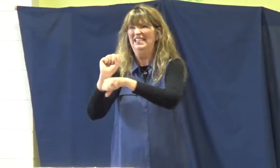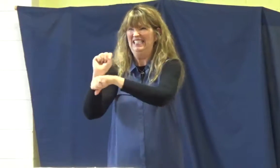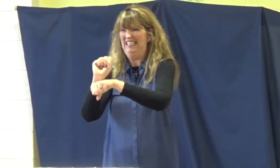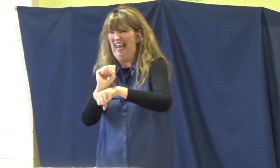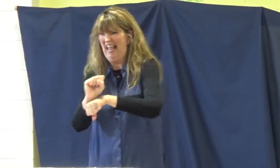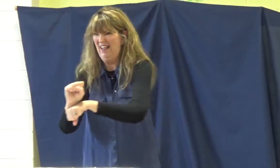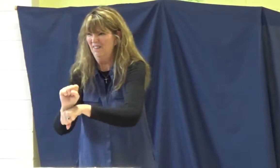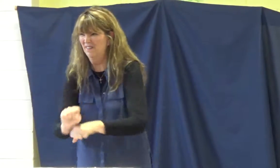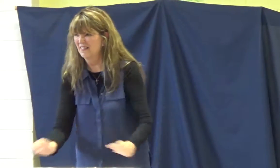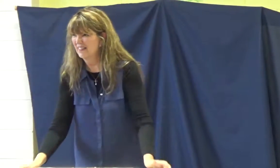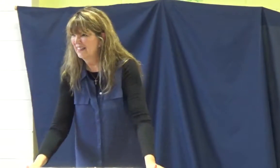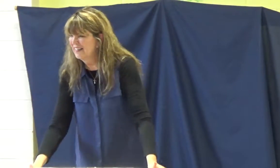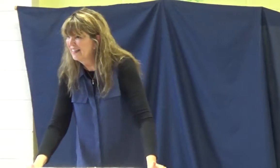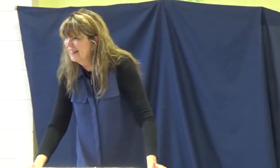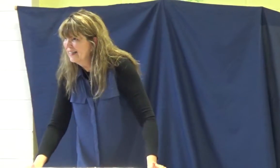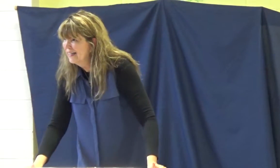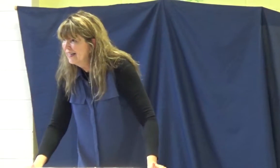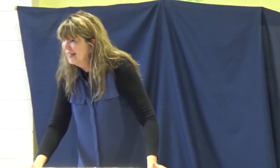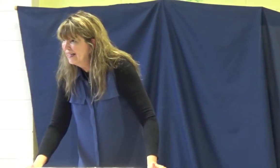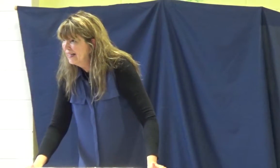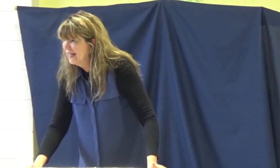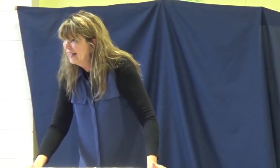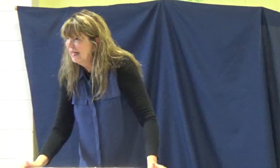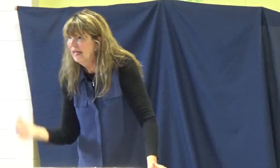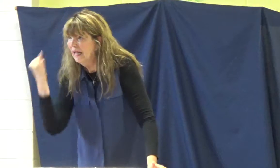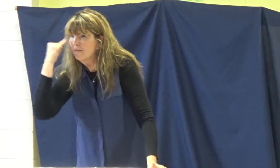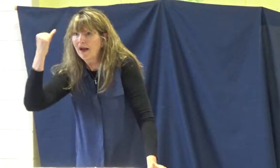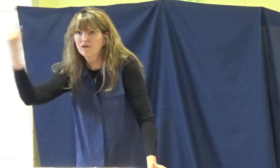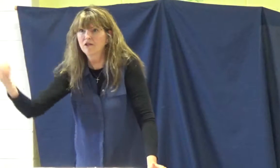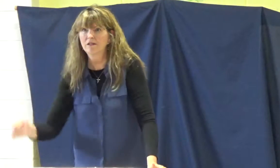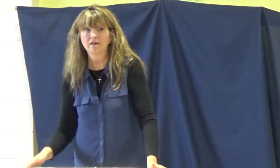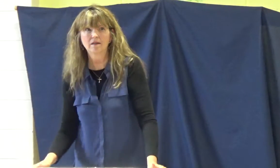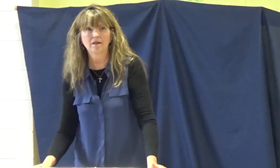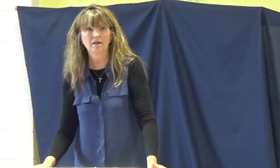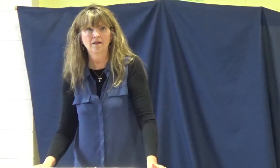time were slaves. Can you imagine?